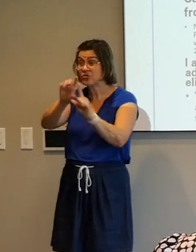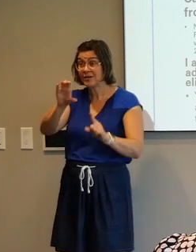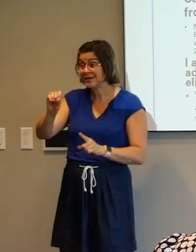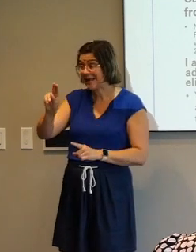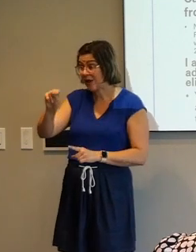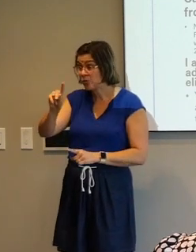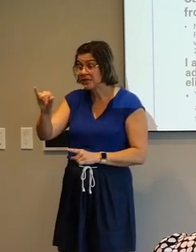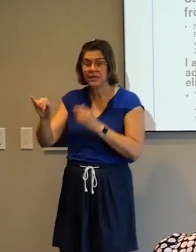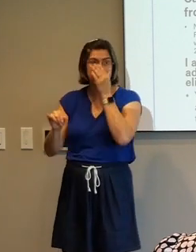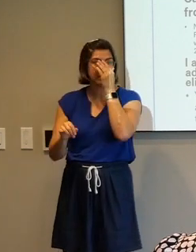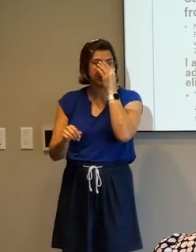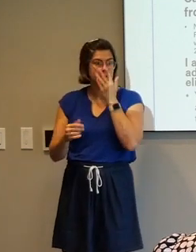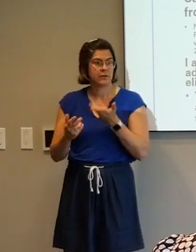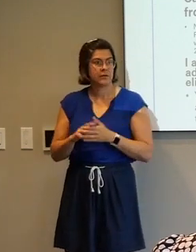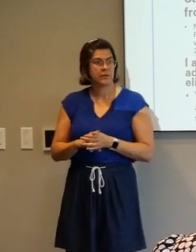yes.